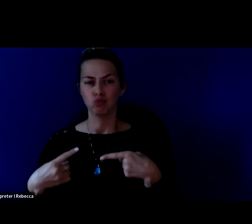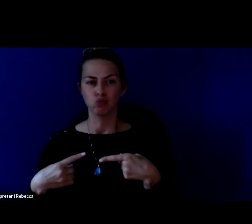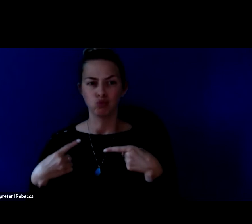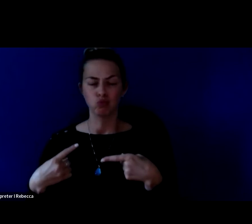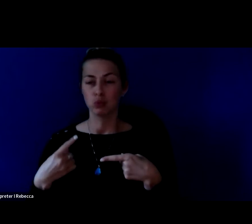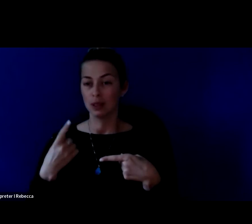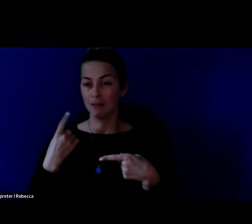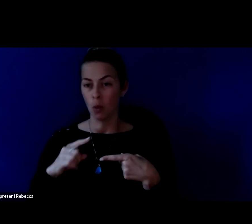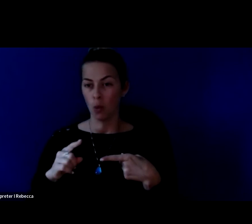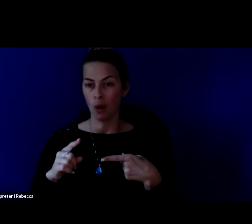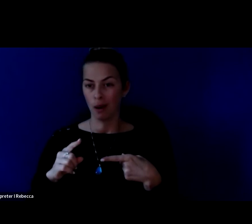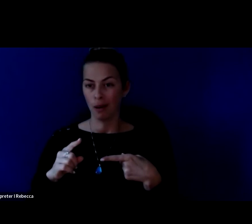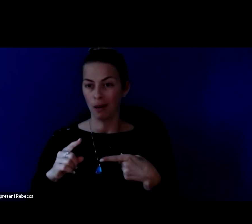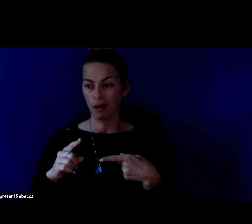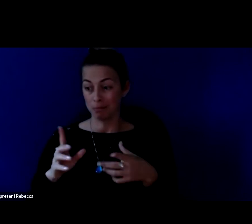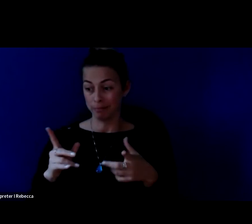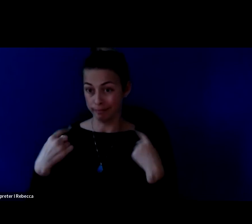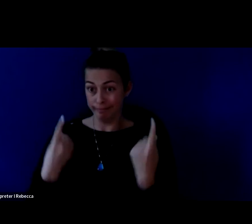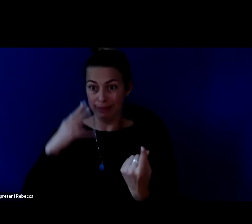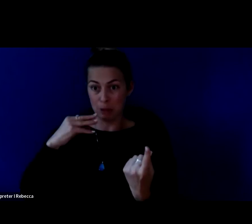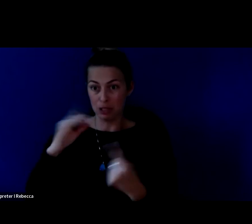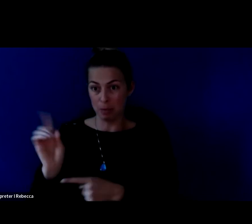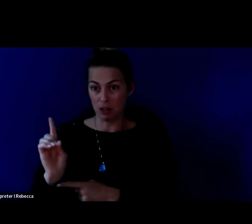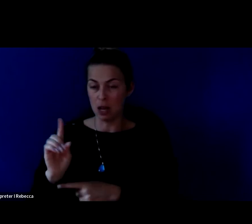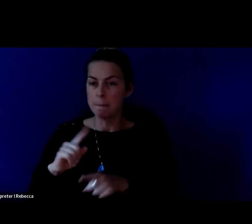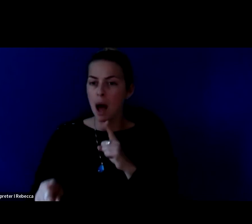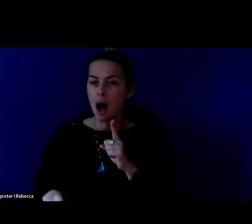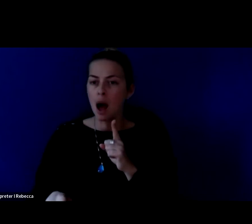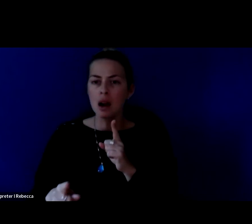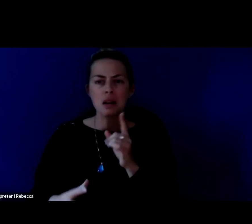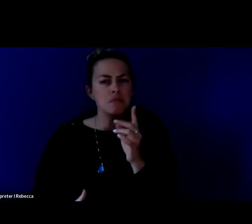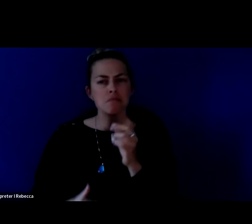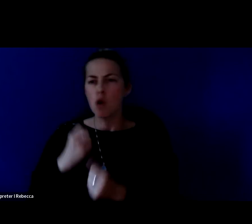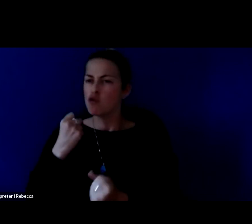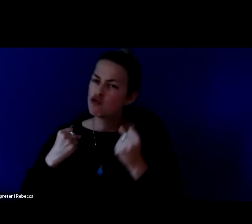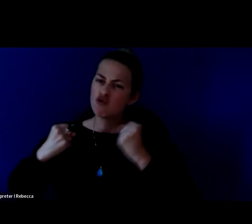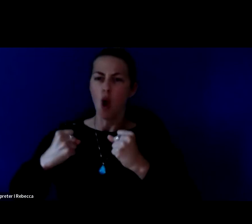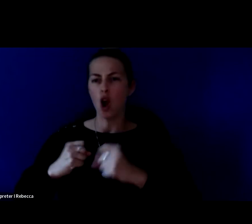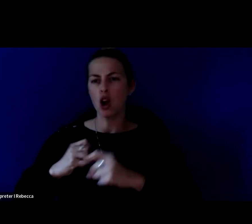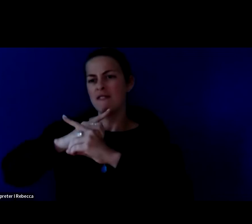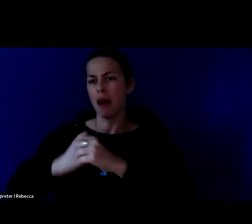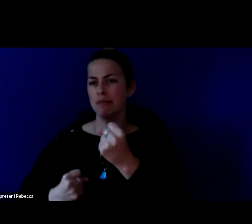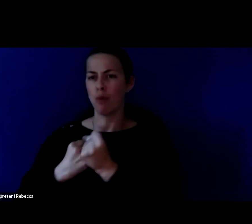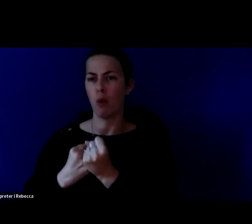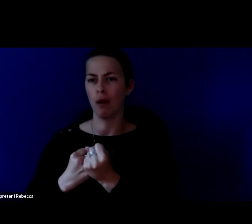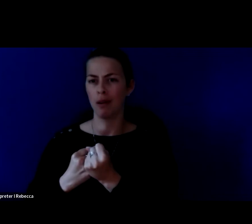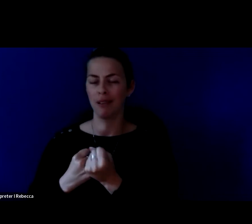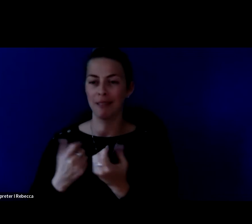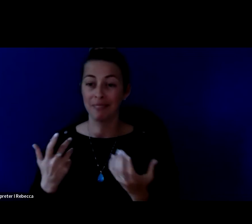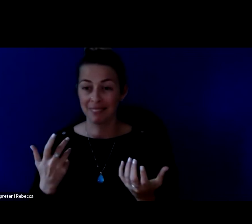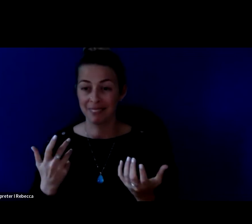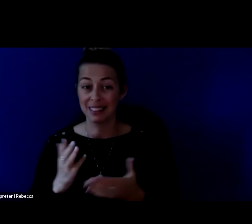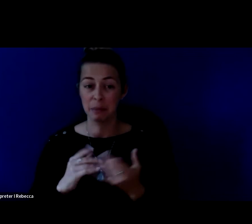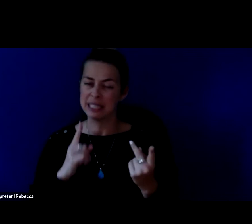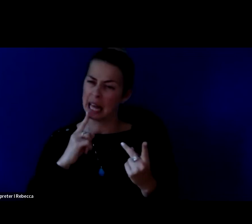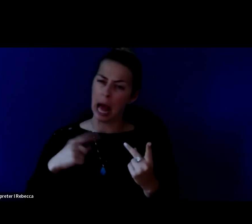democracy, but they've been some of the strongest advocates and defenders of it, right? I mean, I had this wonderful quote from Frederick Douglass saying, "I